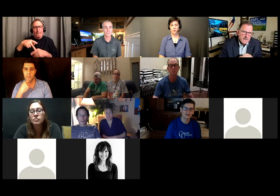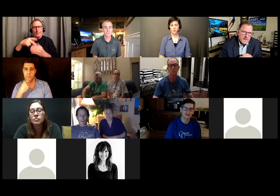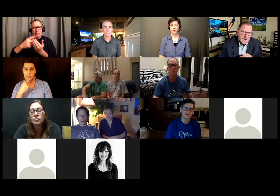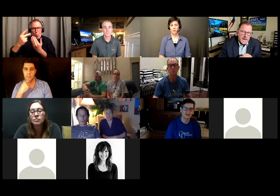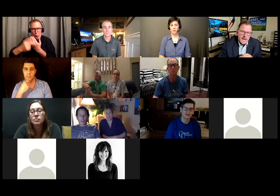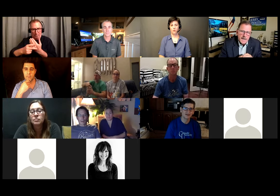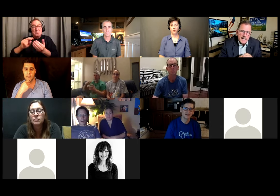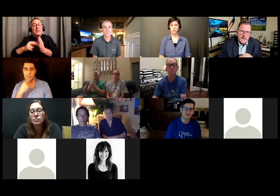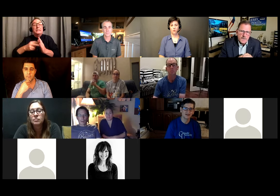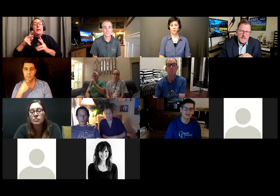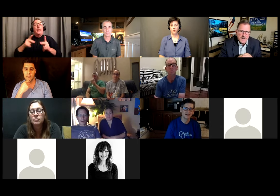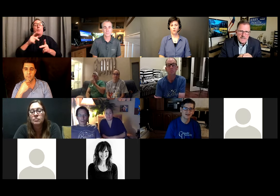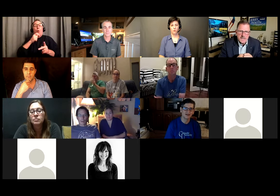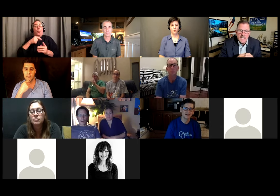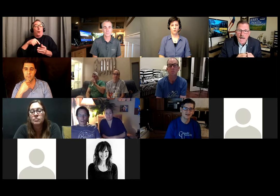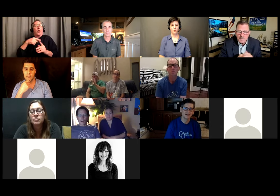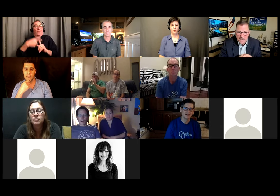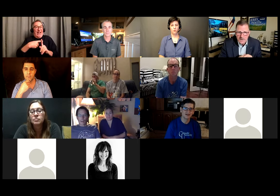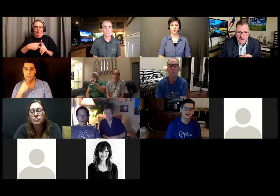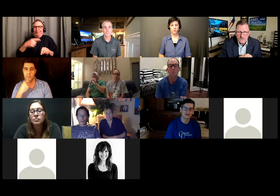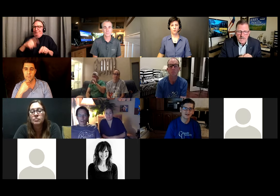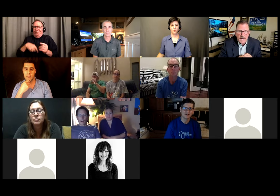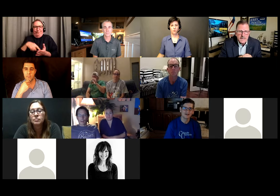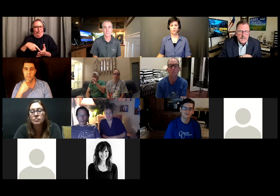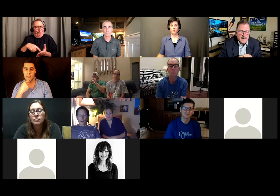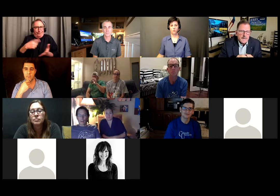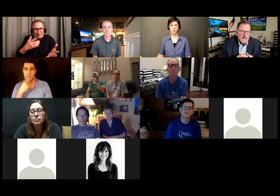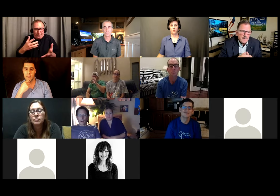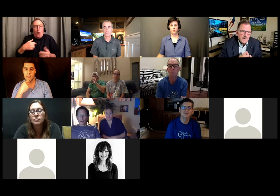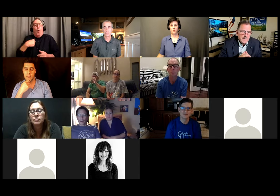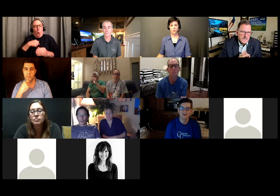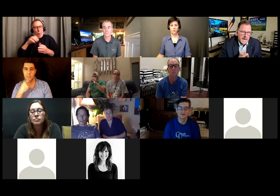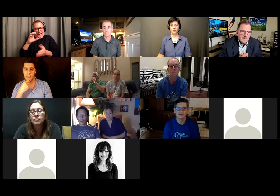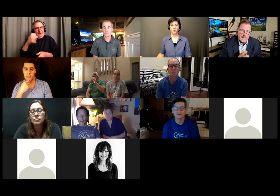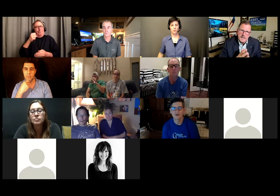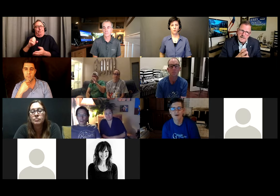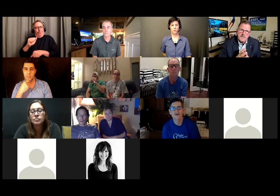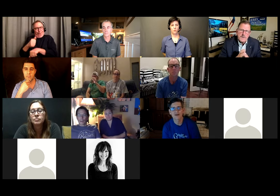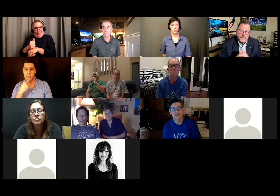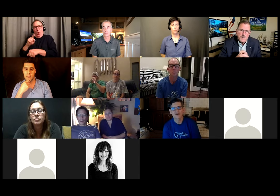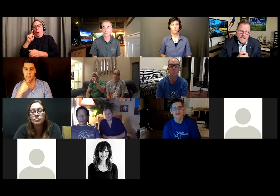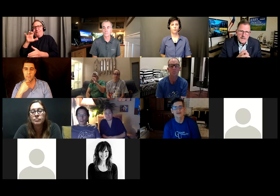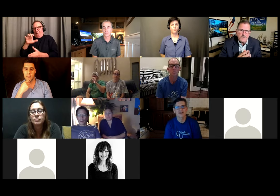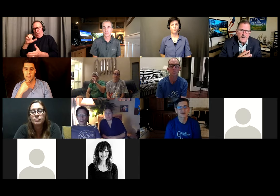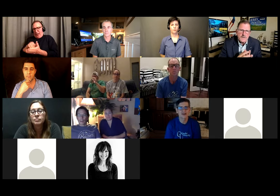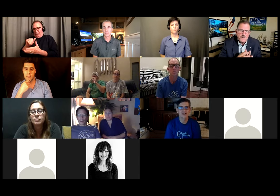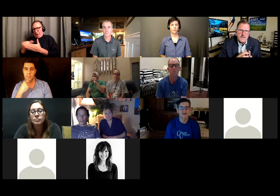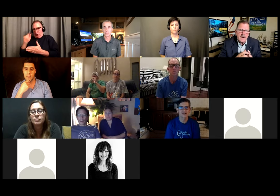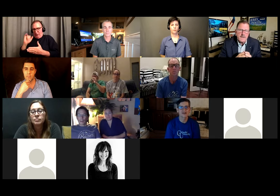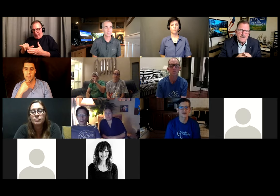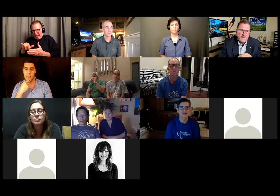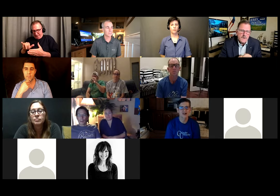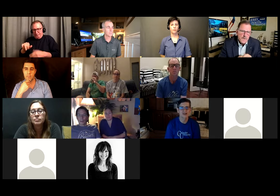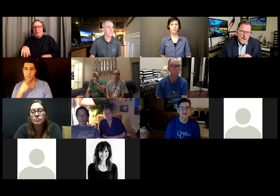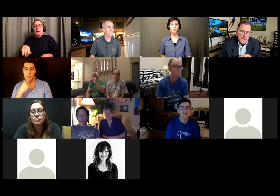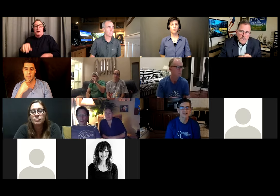rent. And we had set aside $500,000 for that. When we did that, again, we knew we had a lot of renters in town.